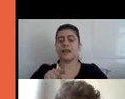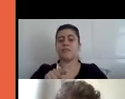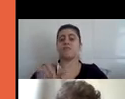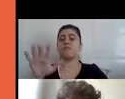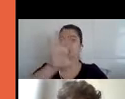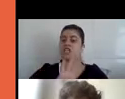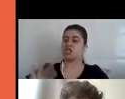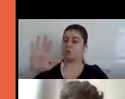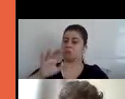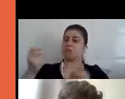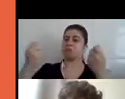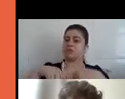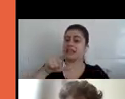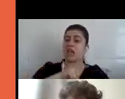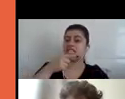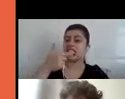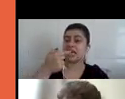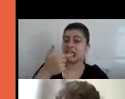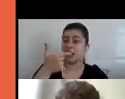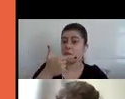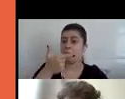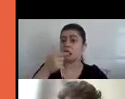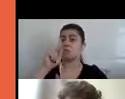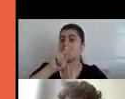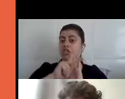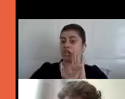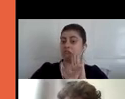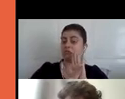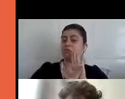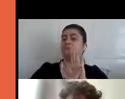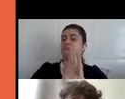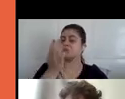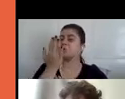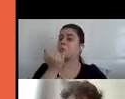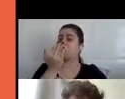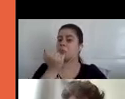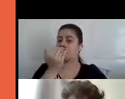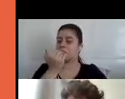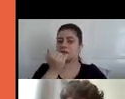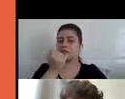And among them, you have also one winner. It is the city of Lima and